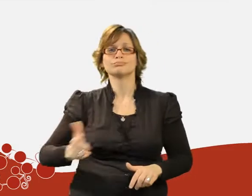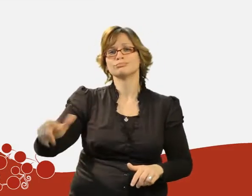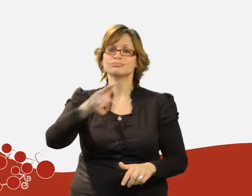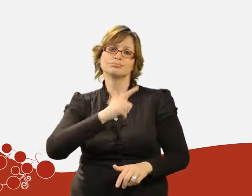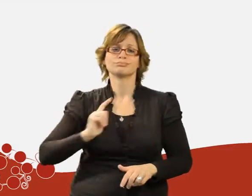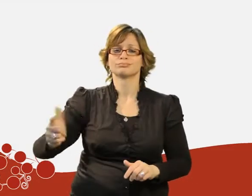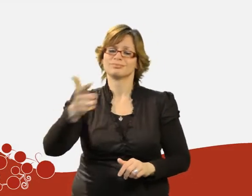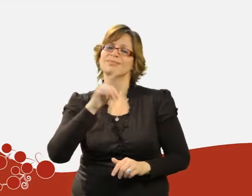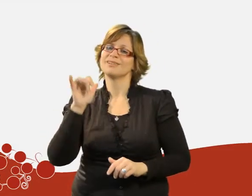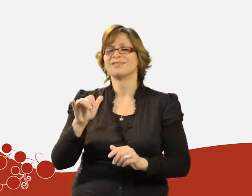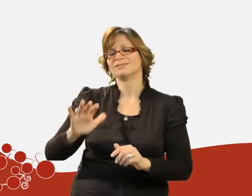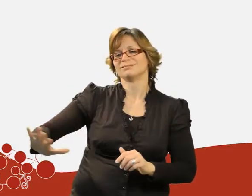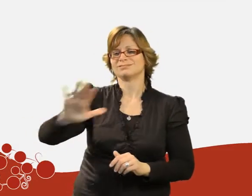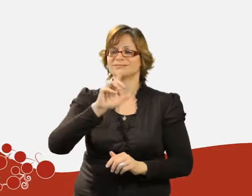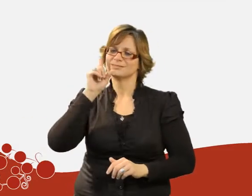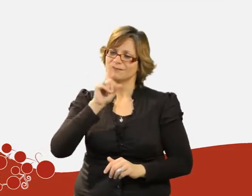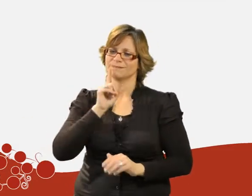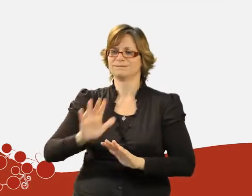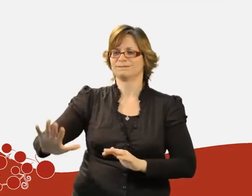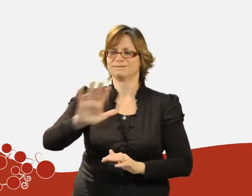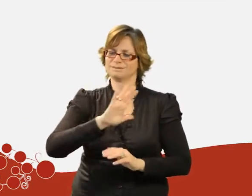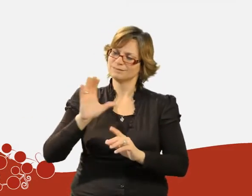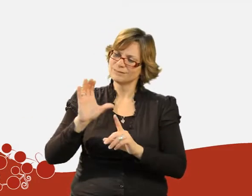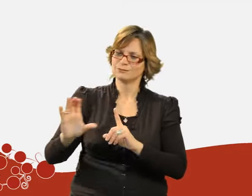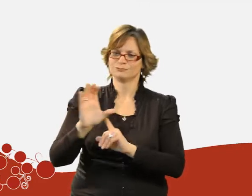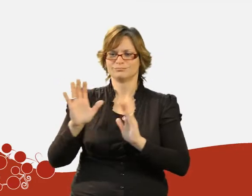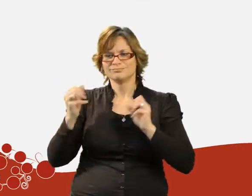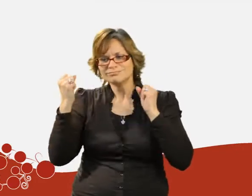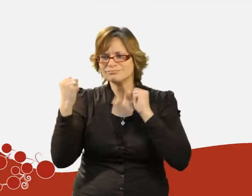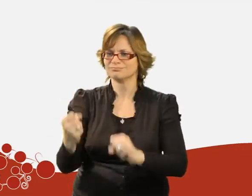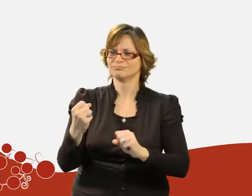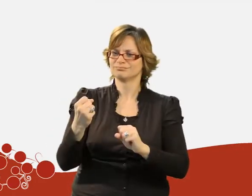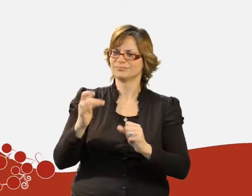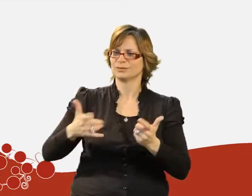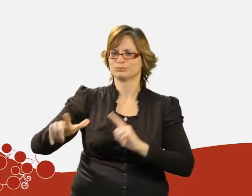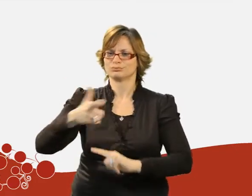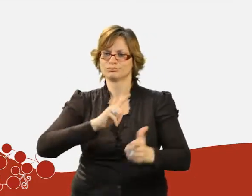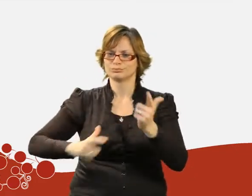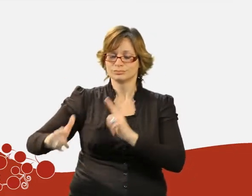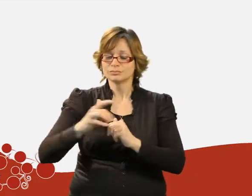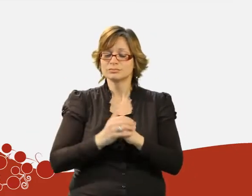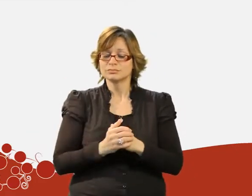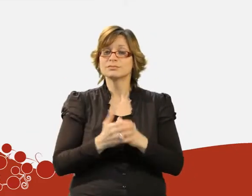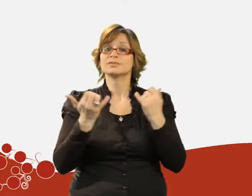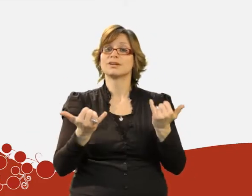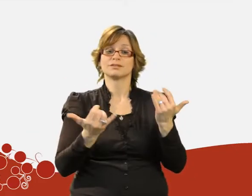party and type spoken messages to the deaf party. This is a great service used by the deaf community.